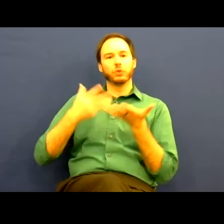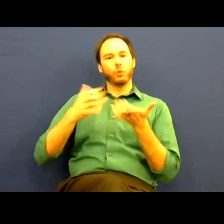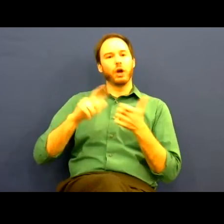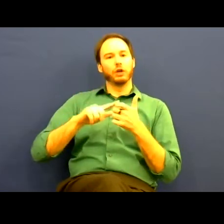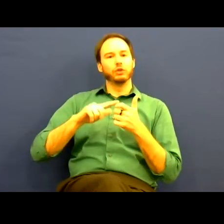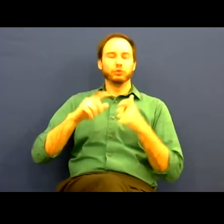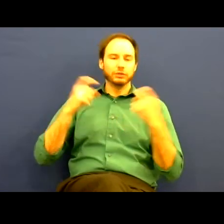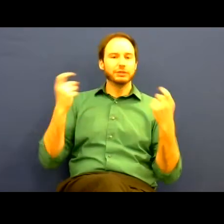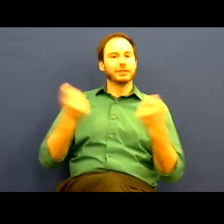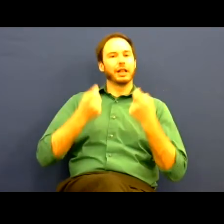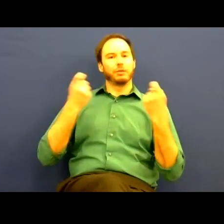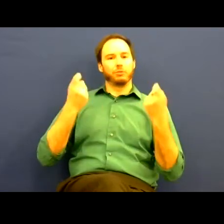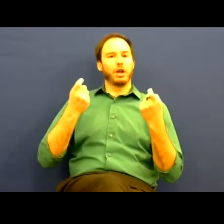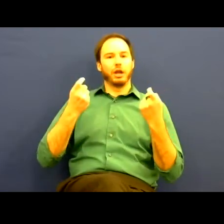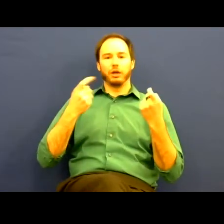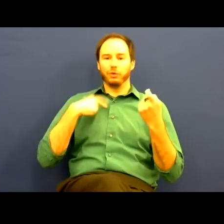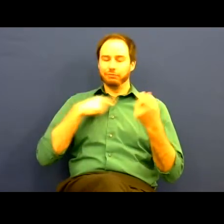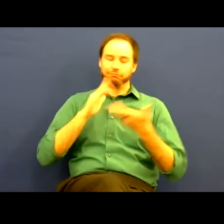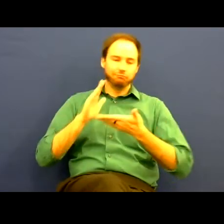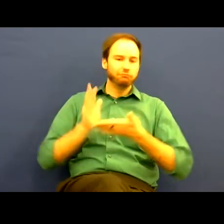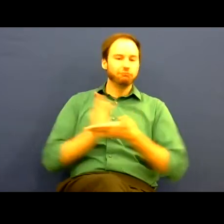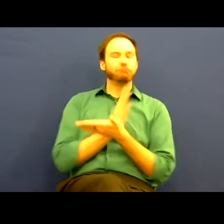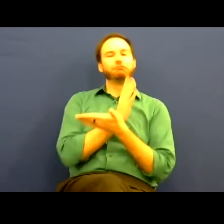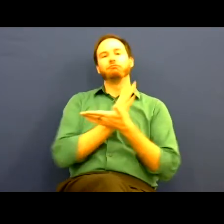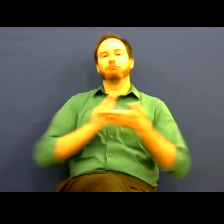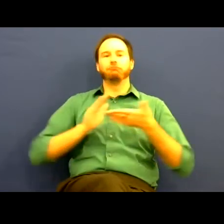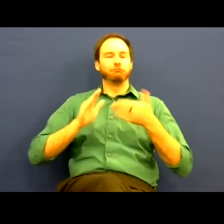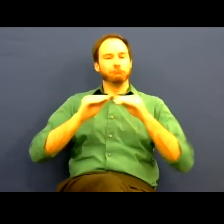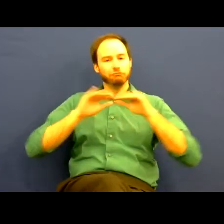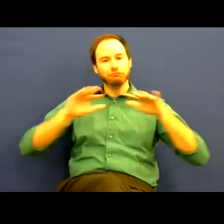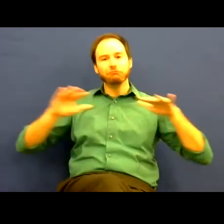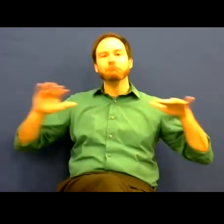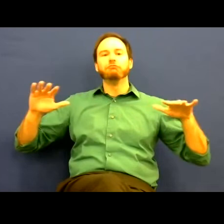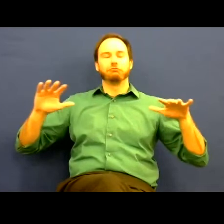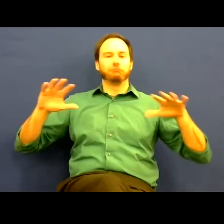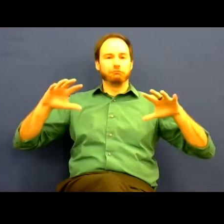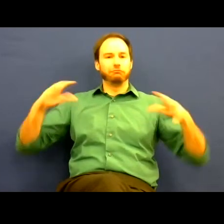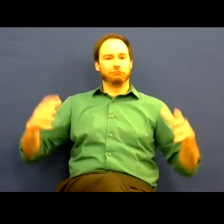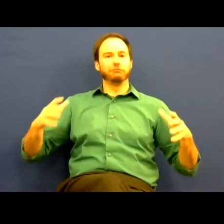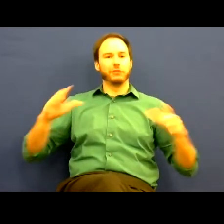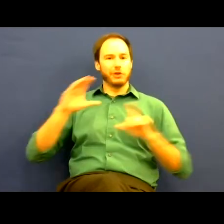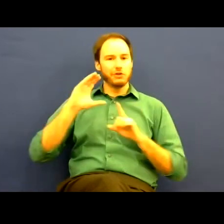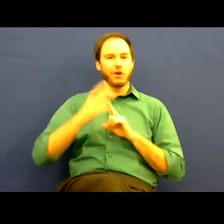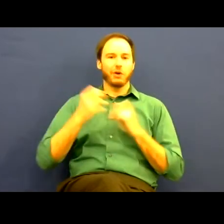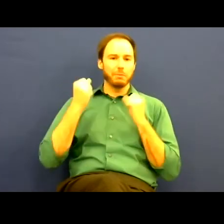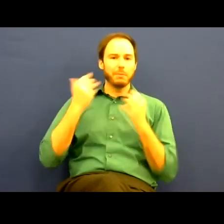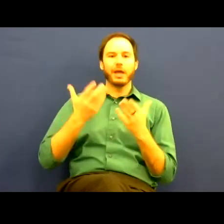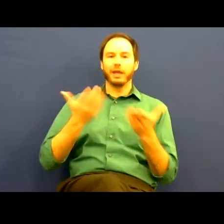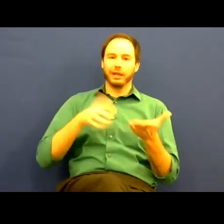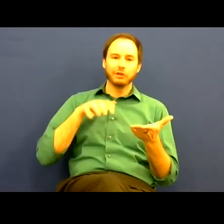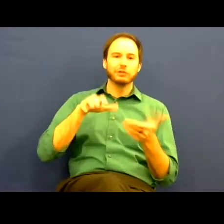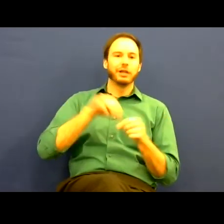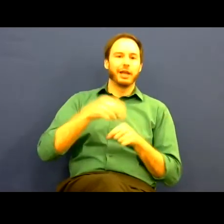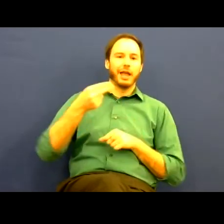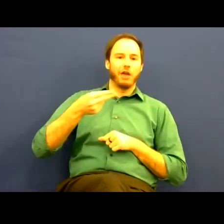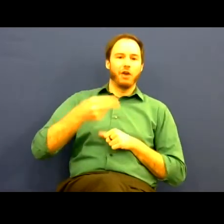to celebrate the broad and diverse cultures within our town.